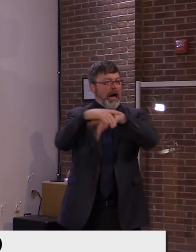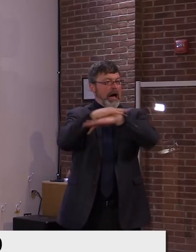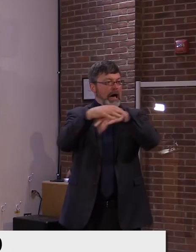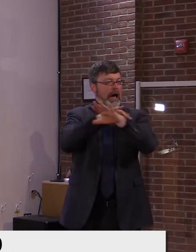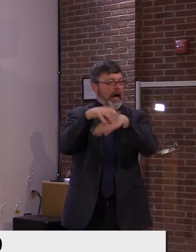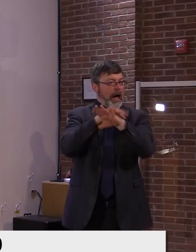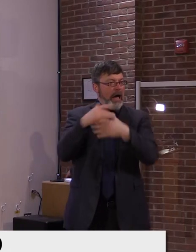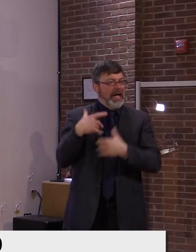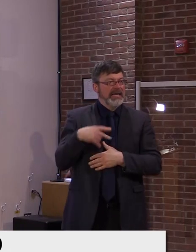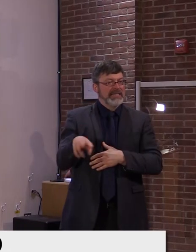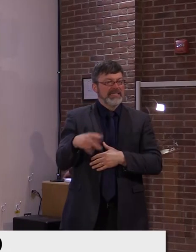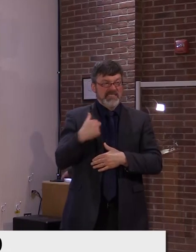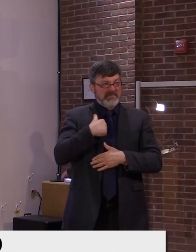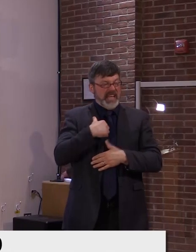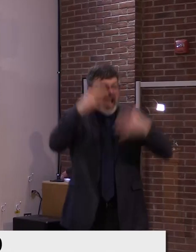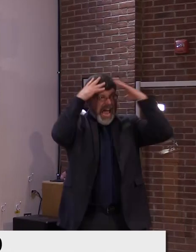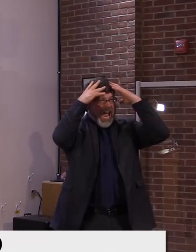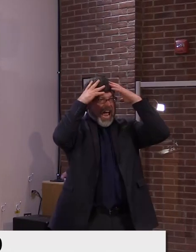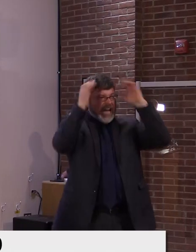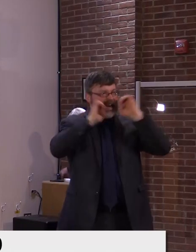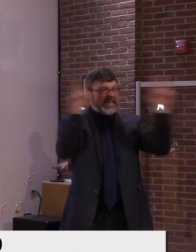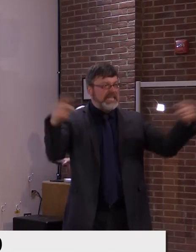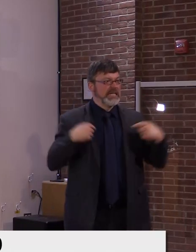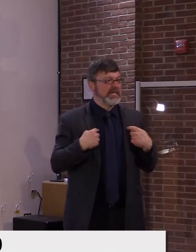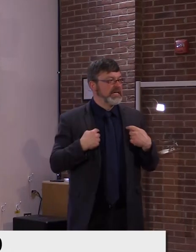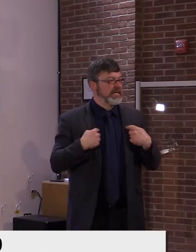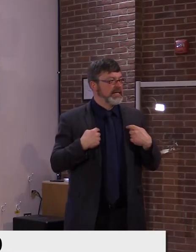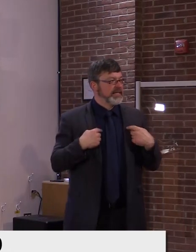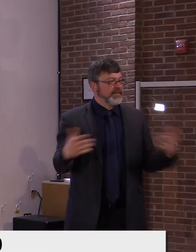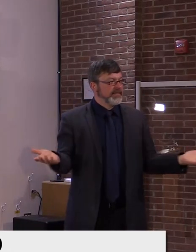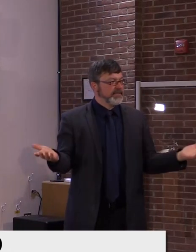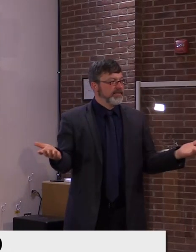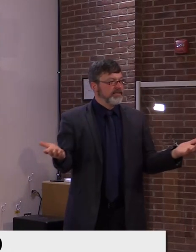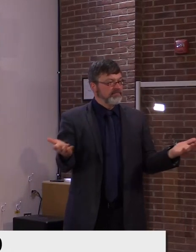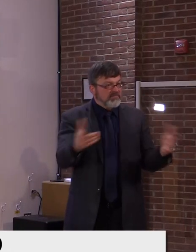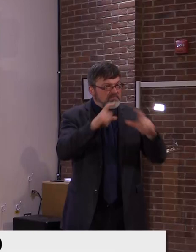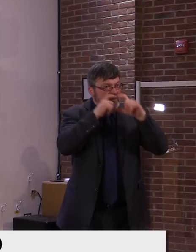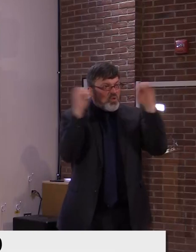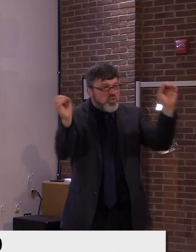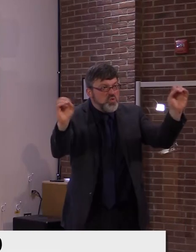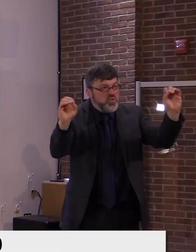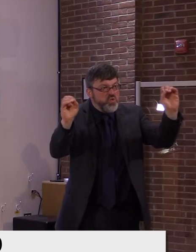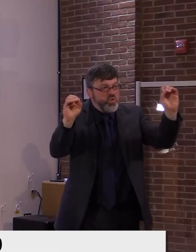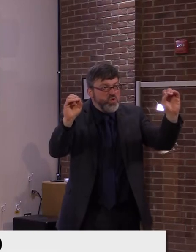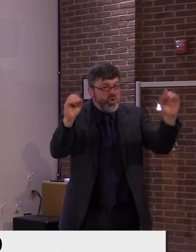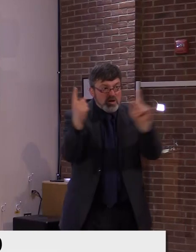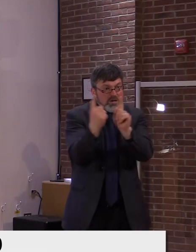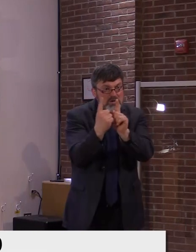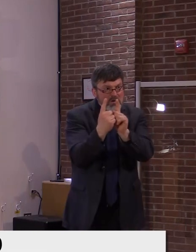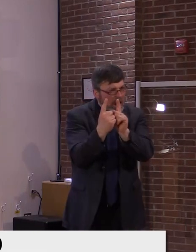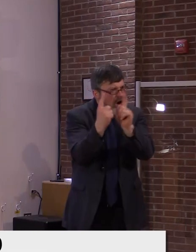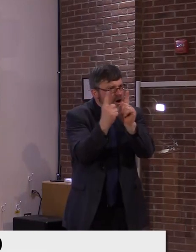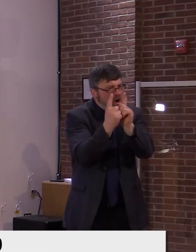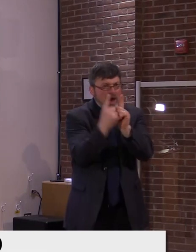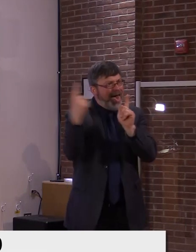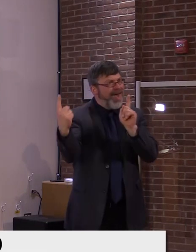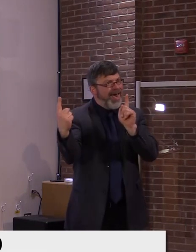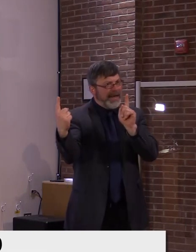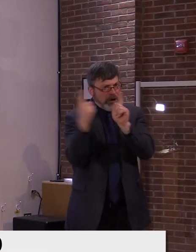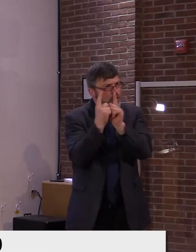unmasked, without much physical distancing between them. This scene is likely not unique to